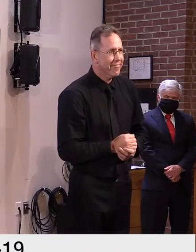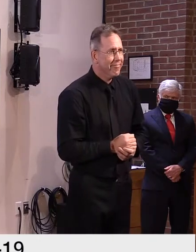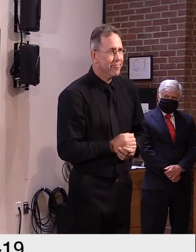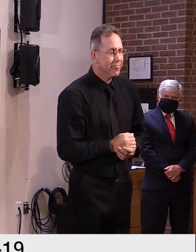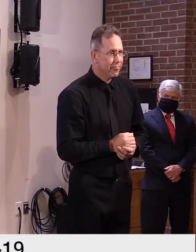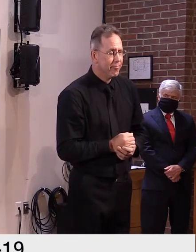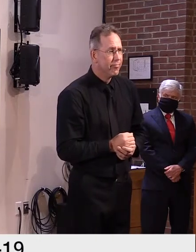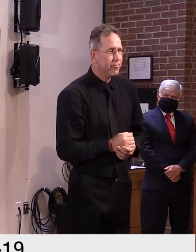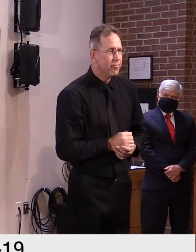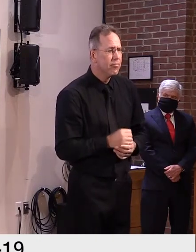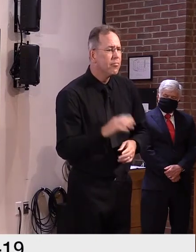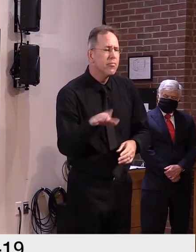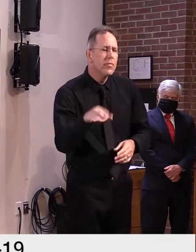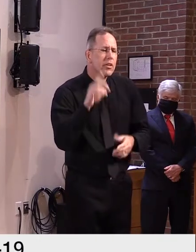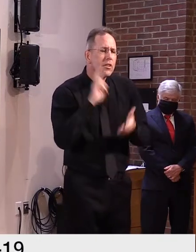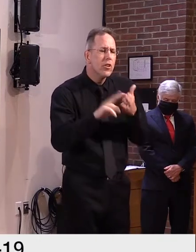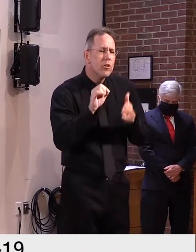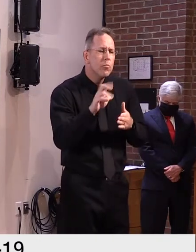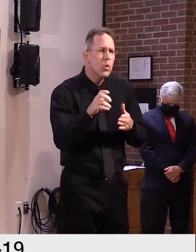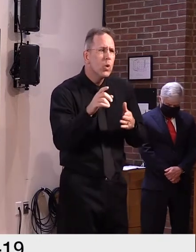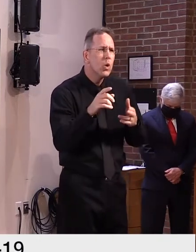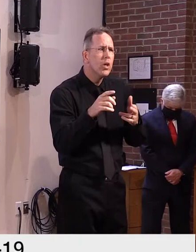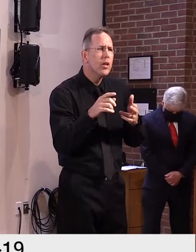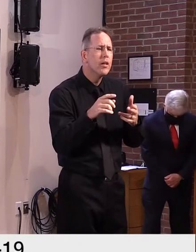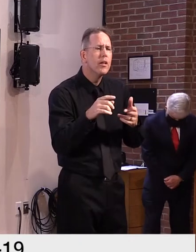Did you want to repeat the question, Avery?